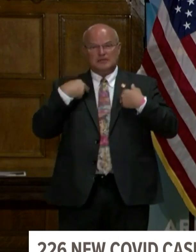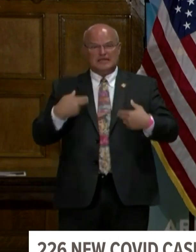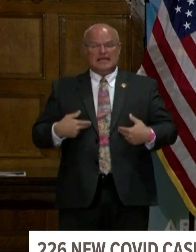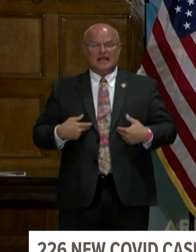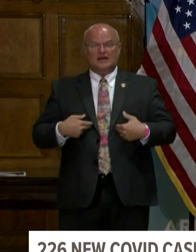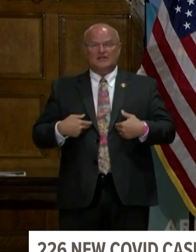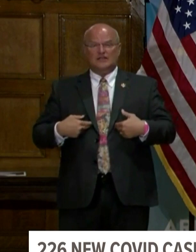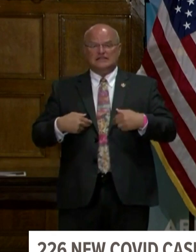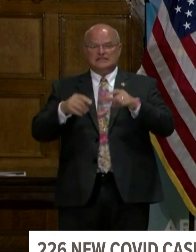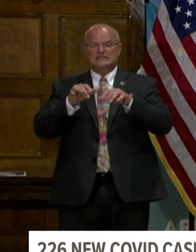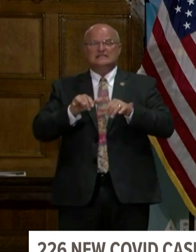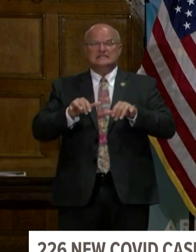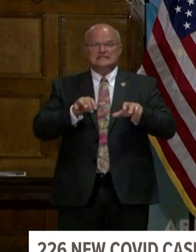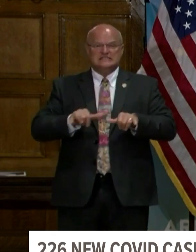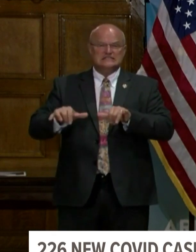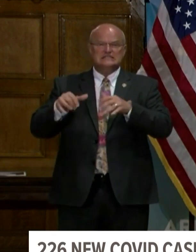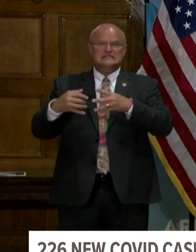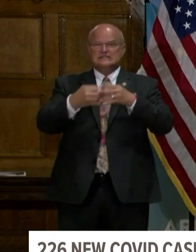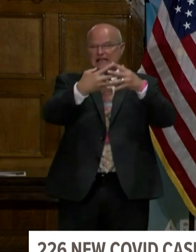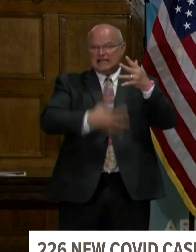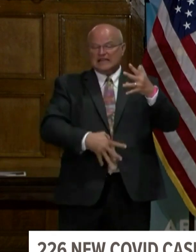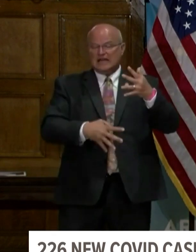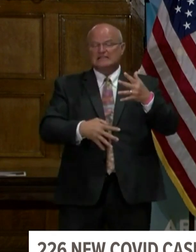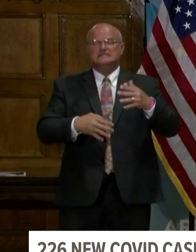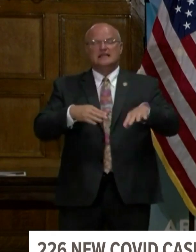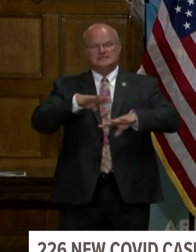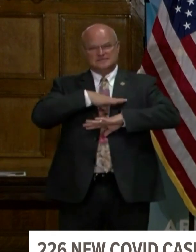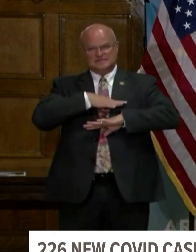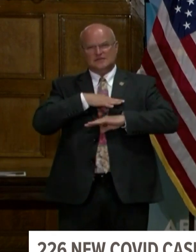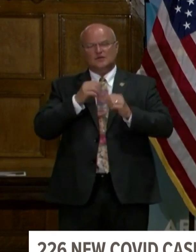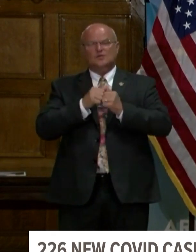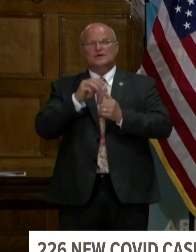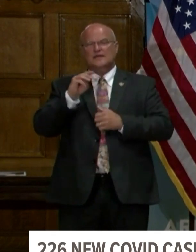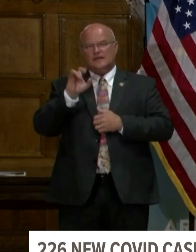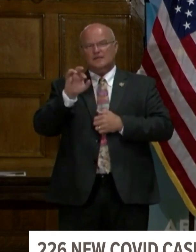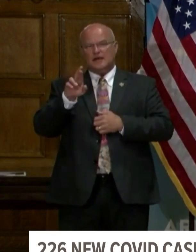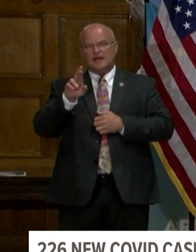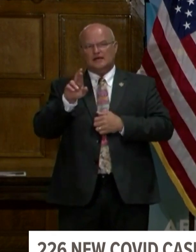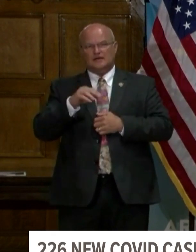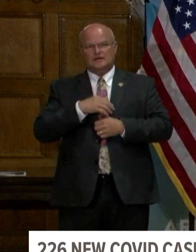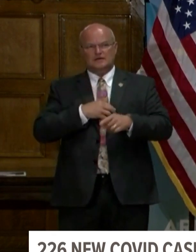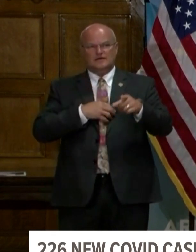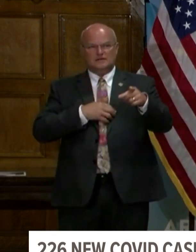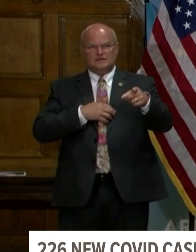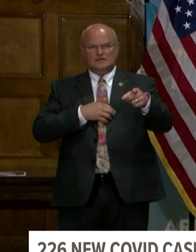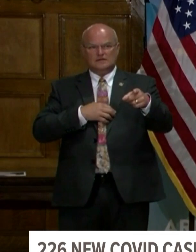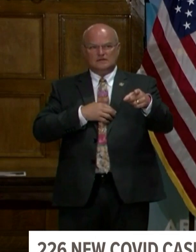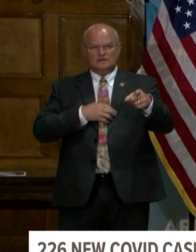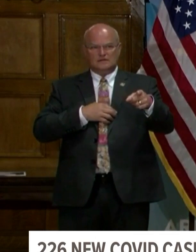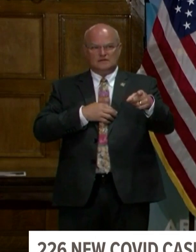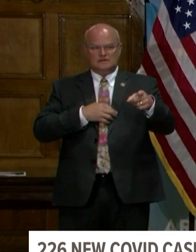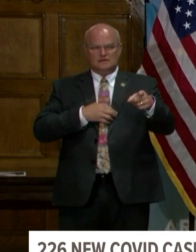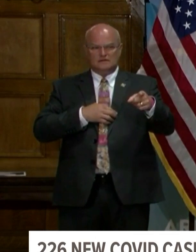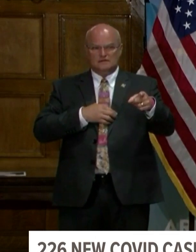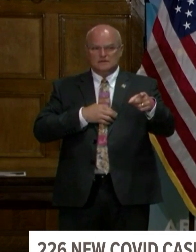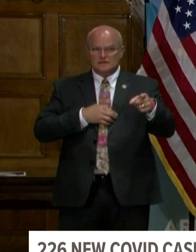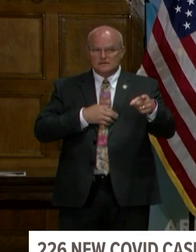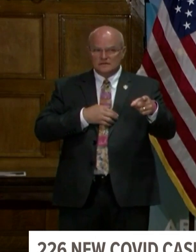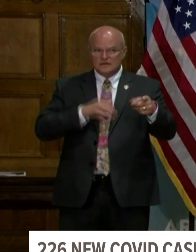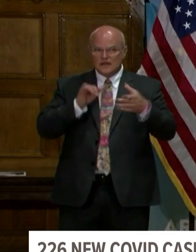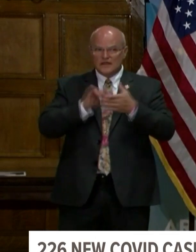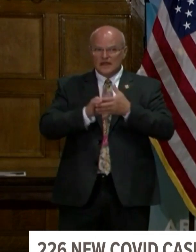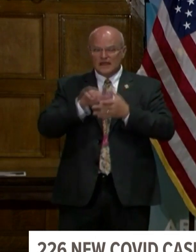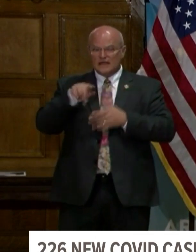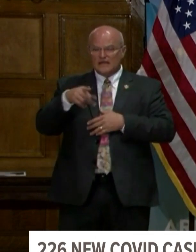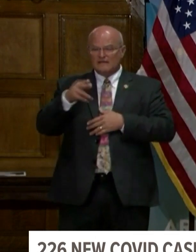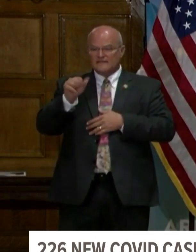health standards. And so I'm very pleased with the action he's taken. So it doesn't go against phase 1 health guidelines,